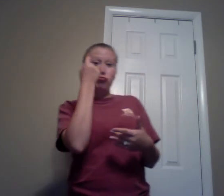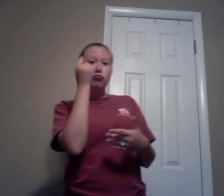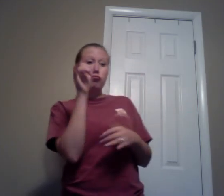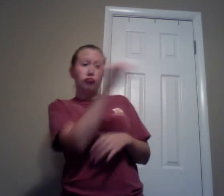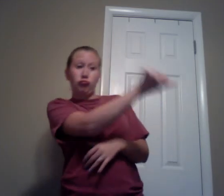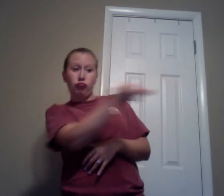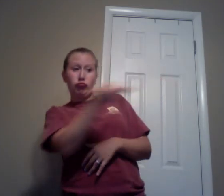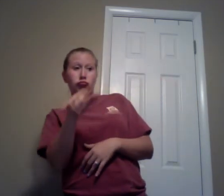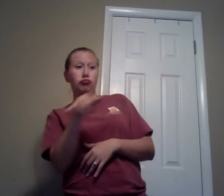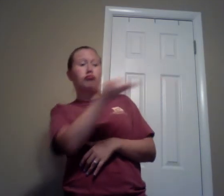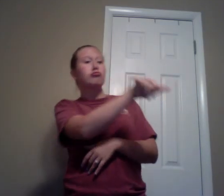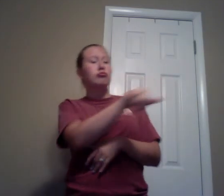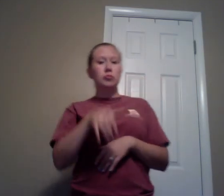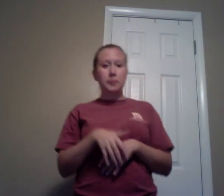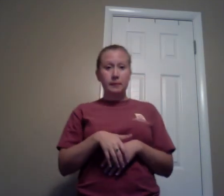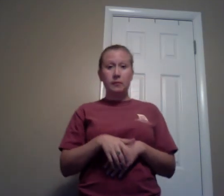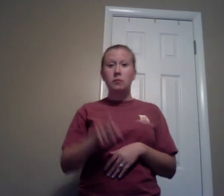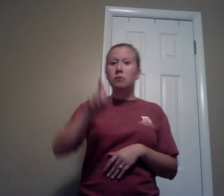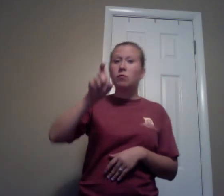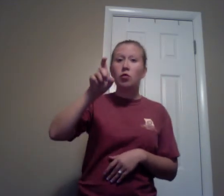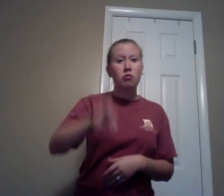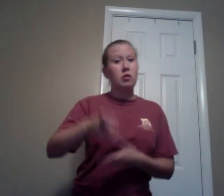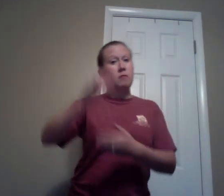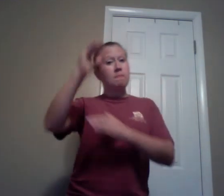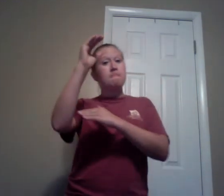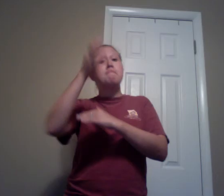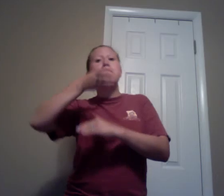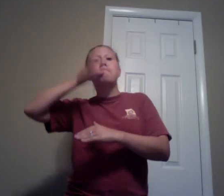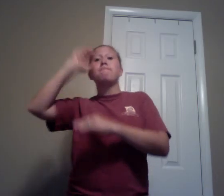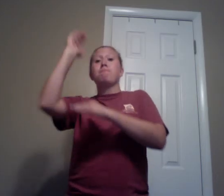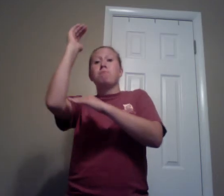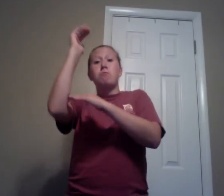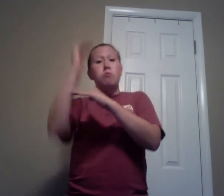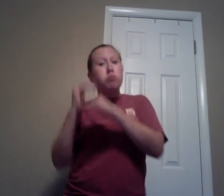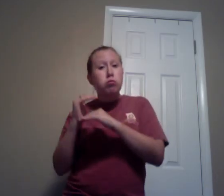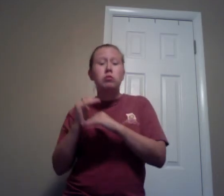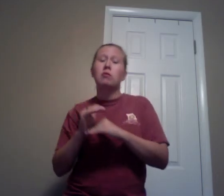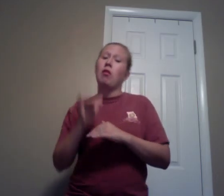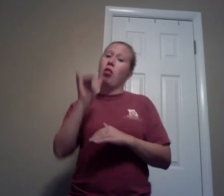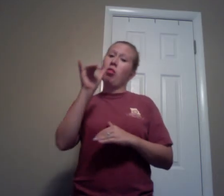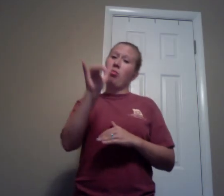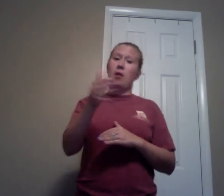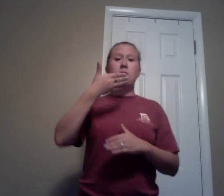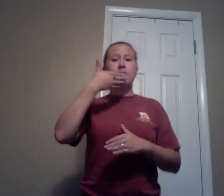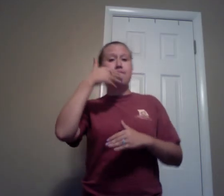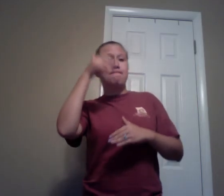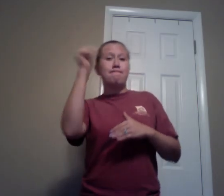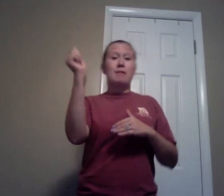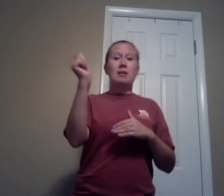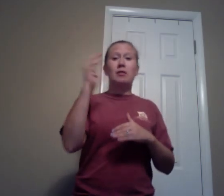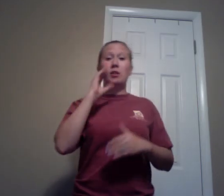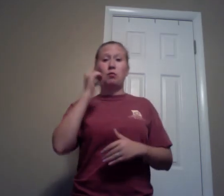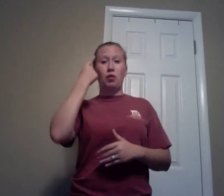it, stick with it. It will clean out your colon. If you do the prep correctly, your doctor will have the best